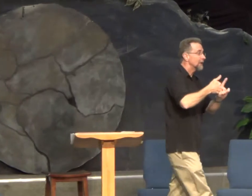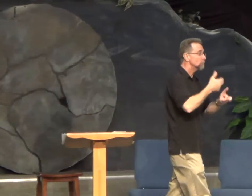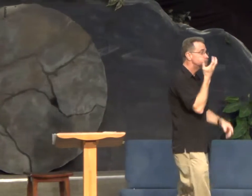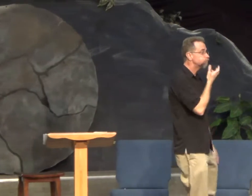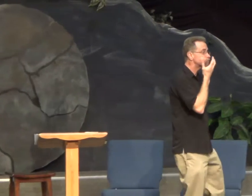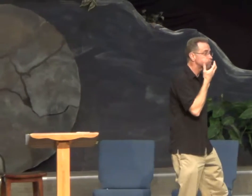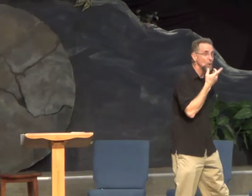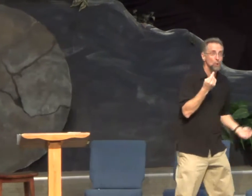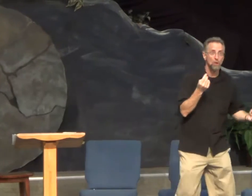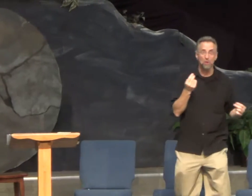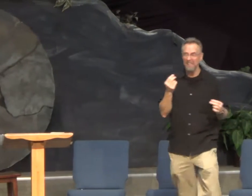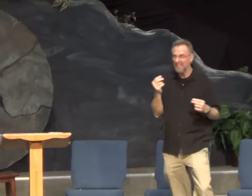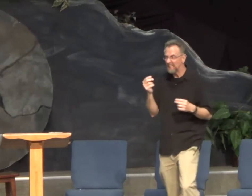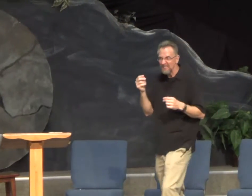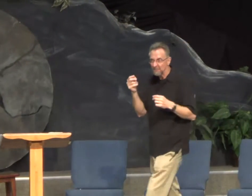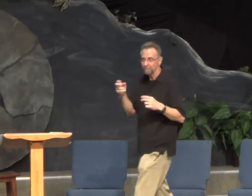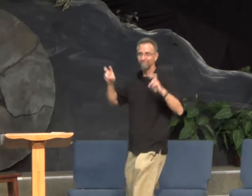We see here, wow.